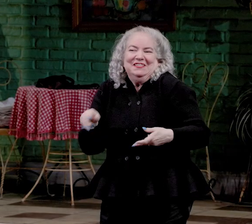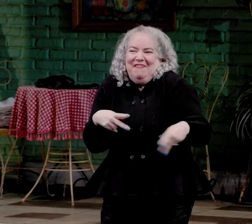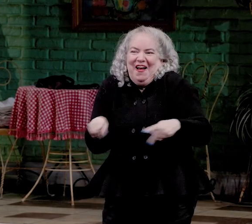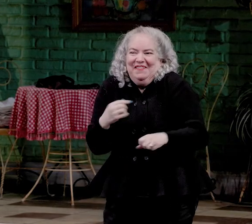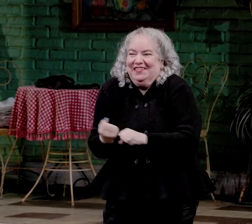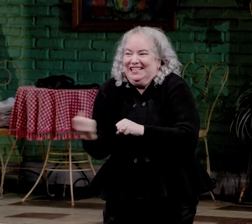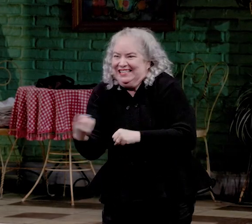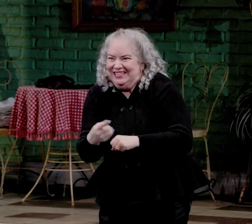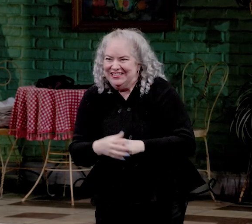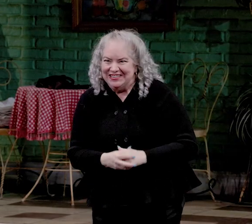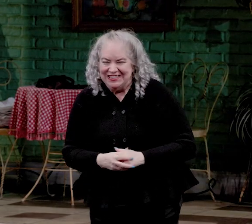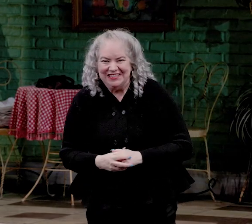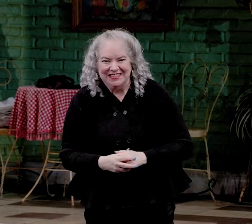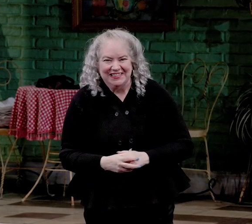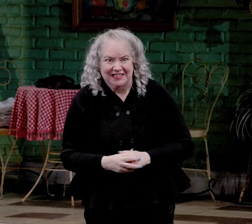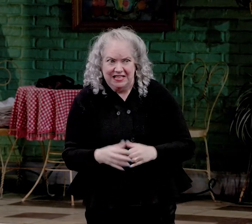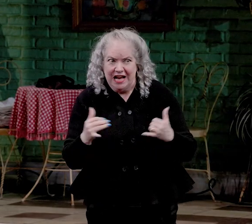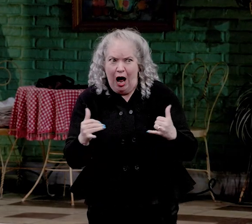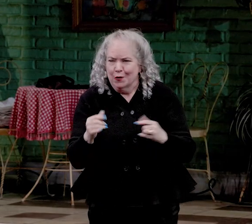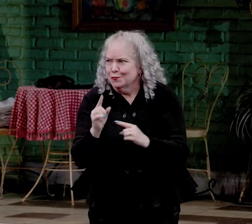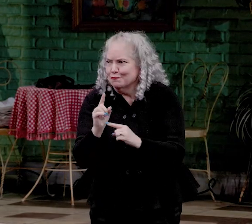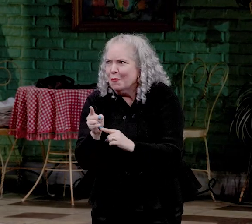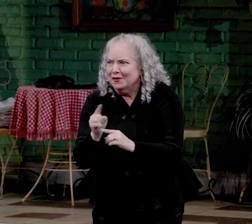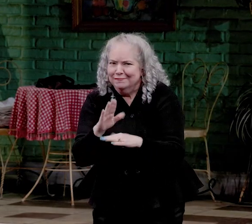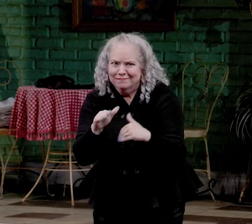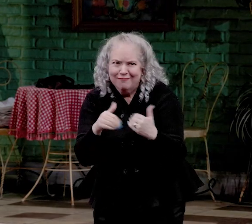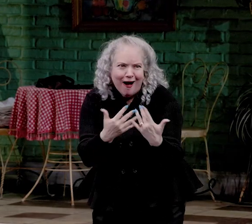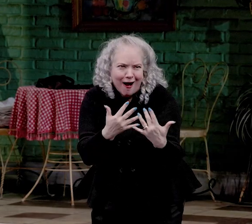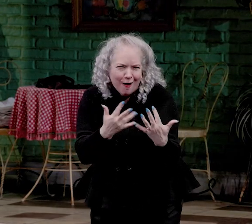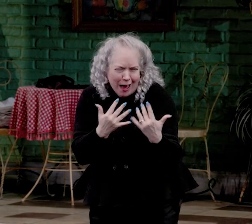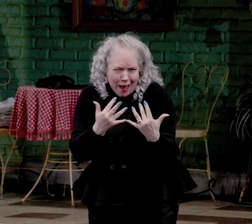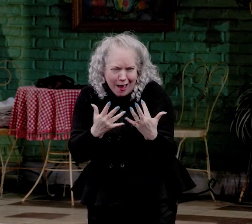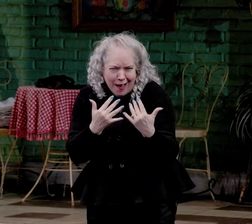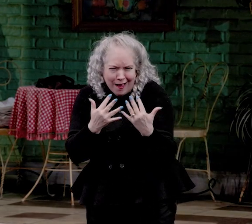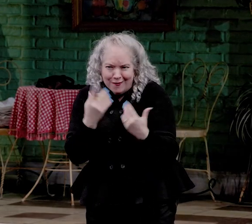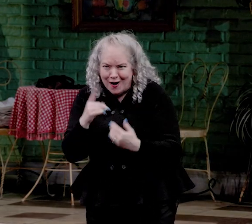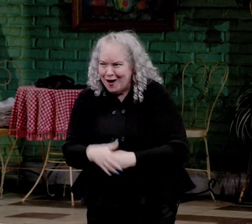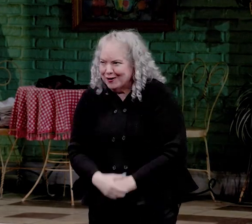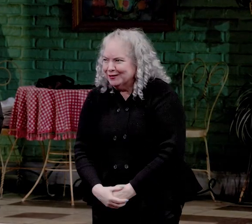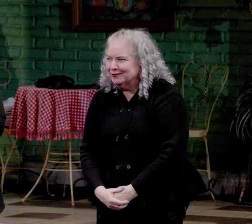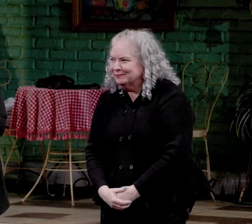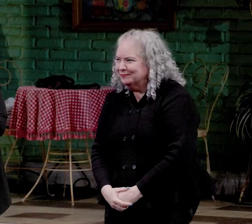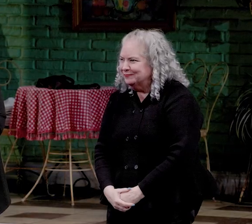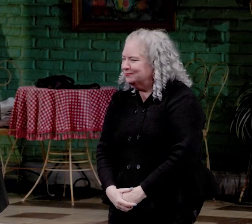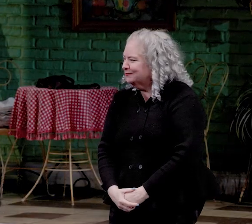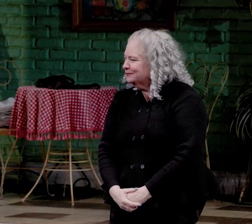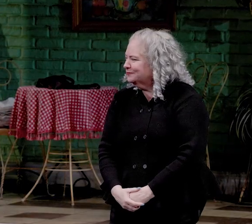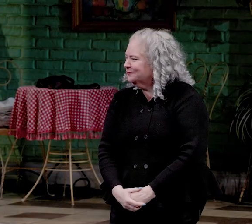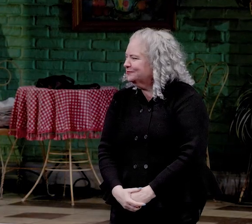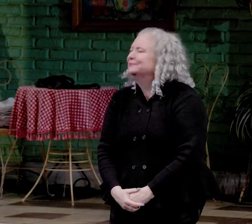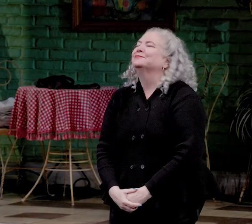upcoming year. And now the moment we've all been waiting for.